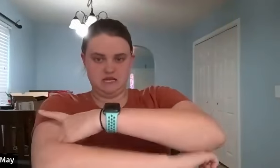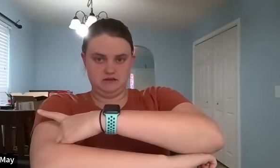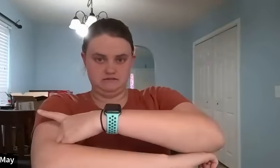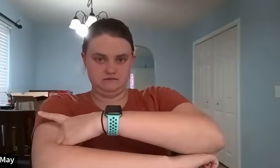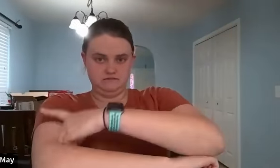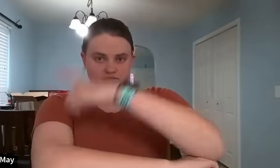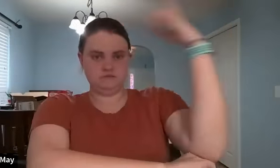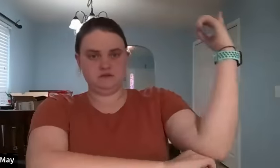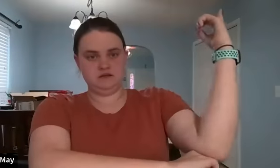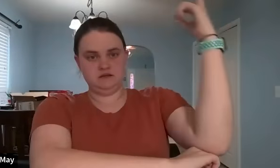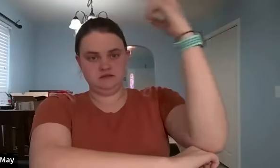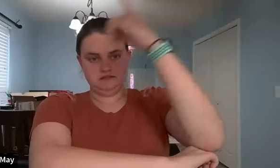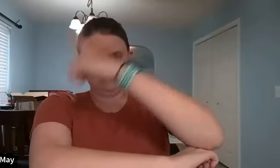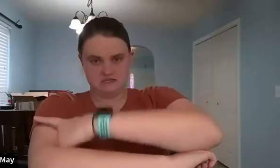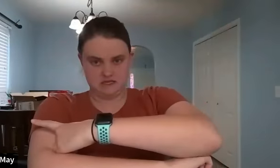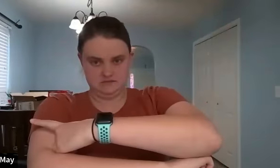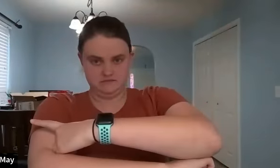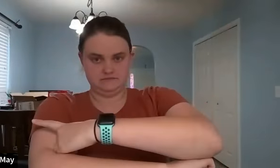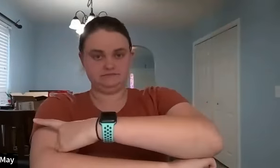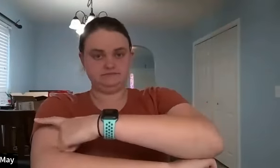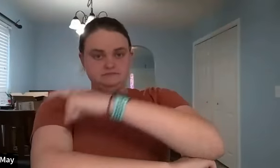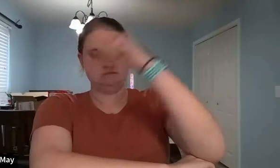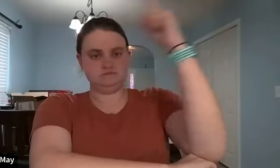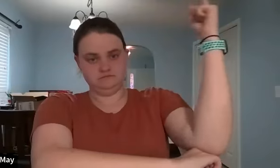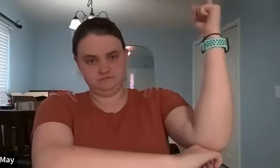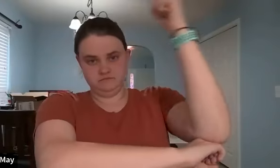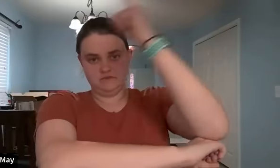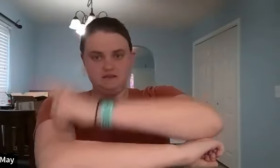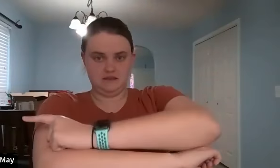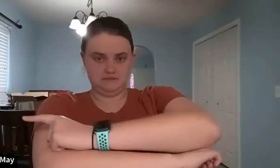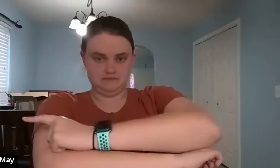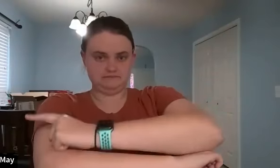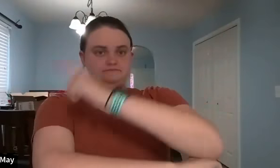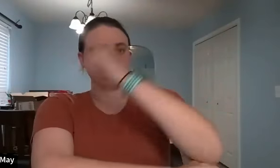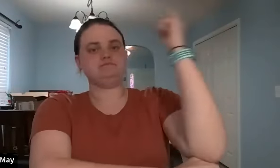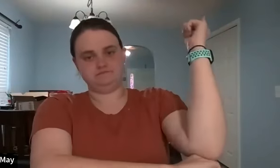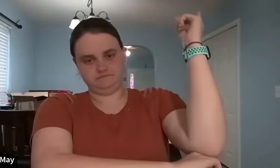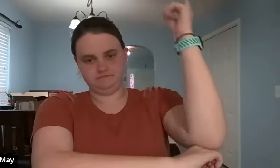day. Day. Day.